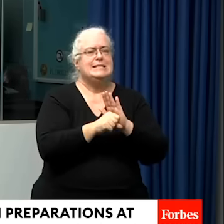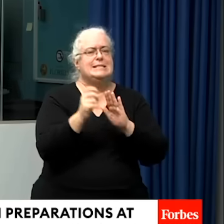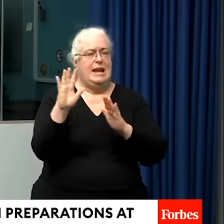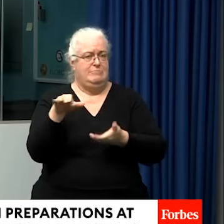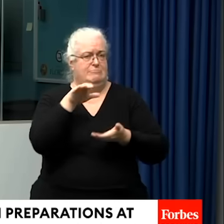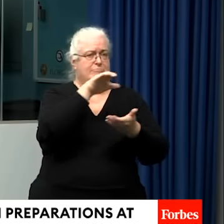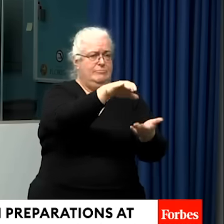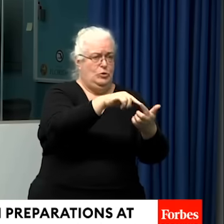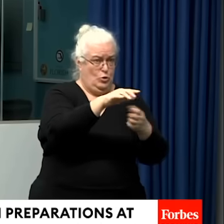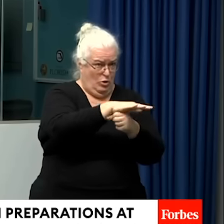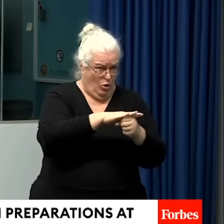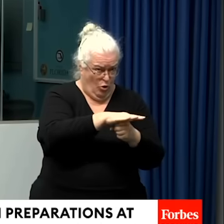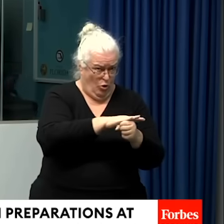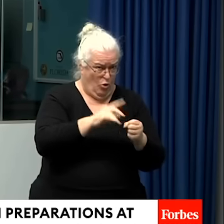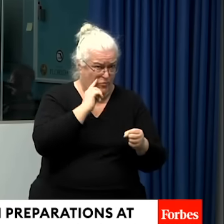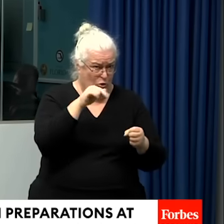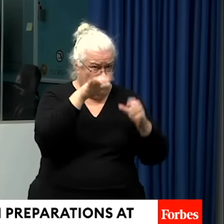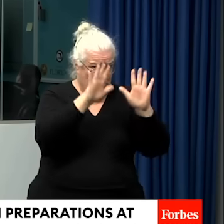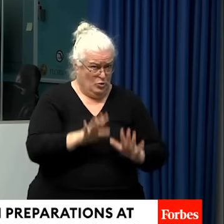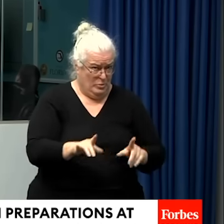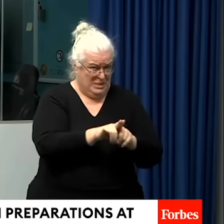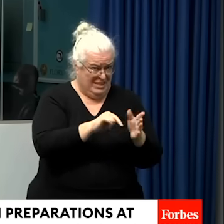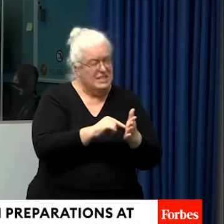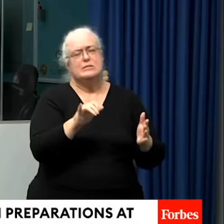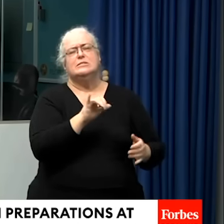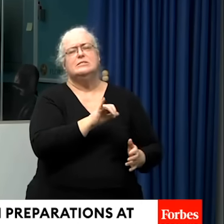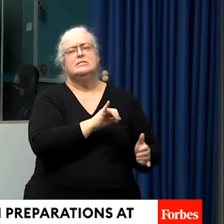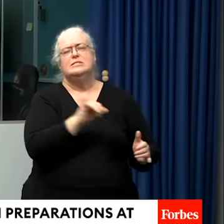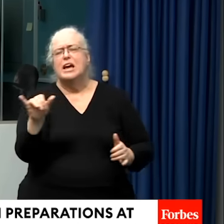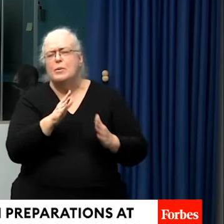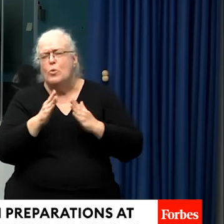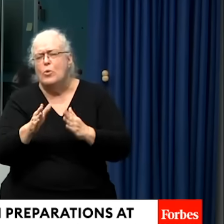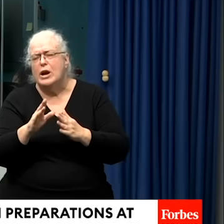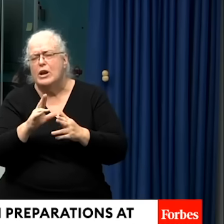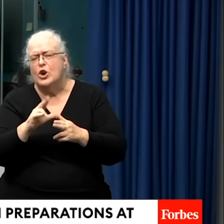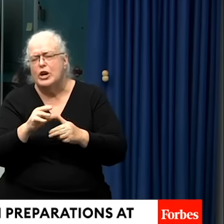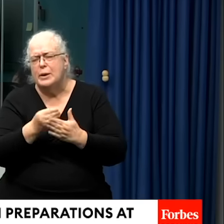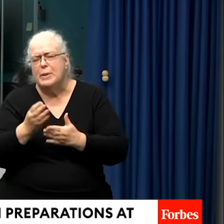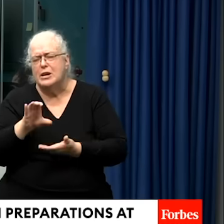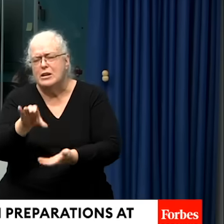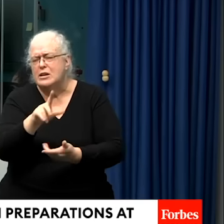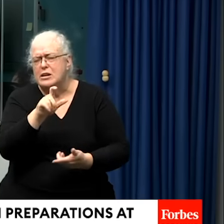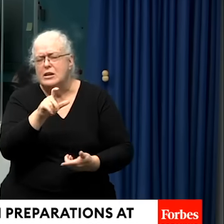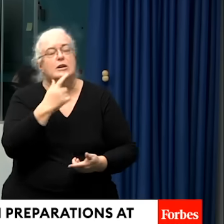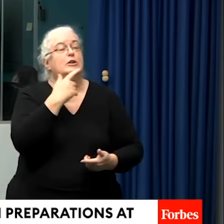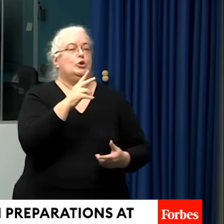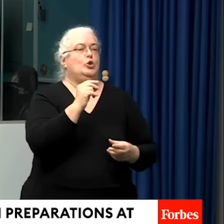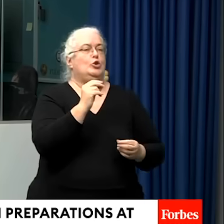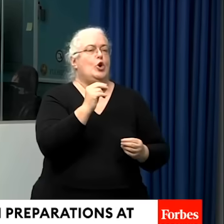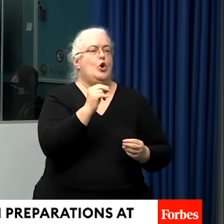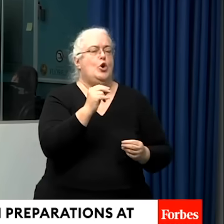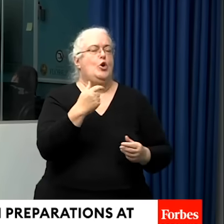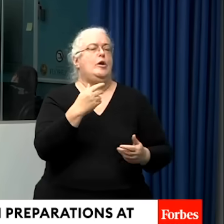local municipalities for storms like this, similar to hurricanes? No, so the money that we end up upfronting